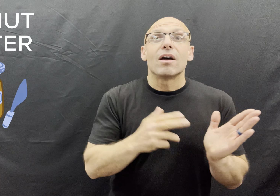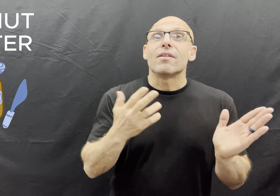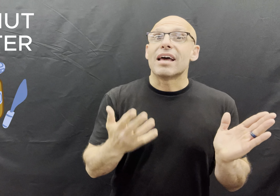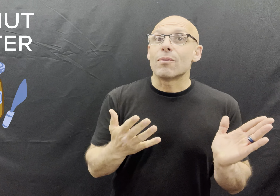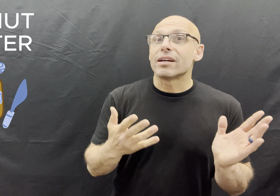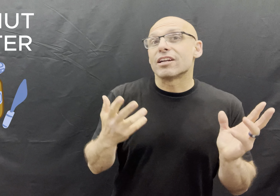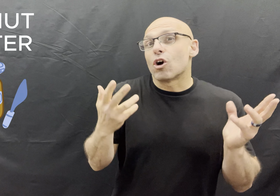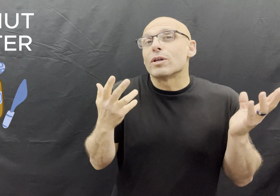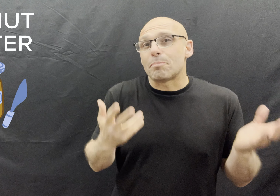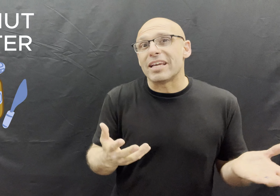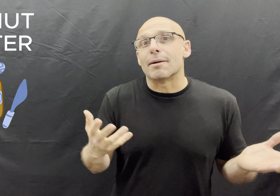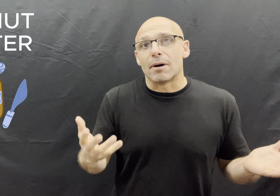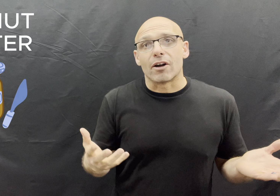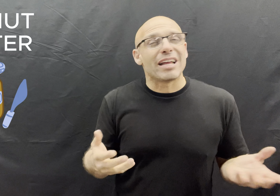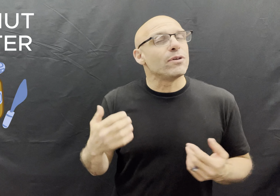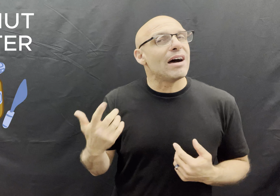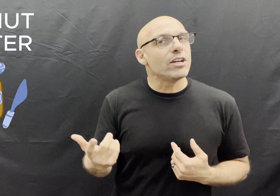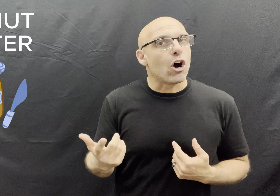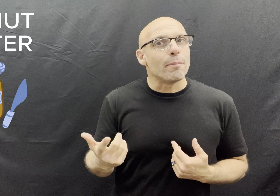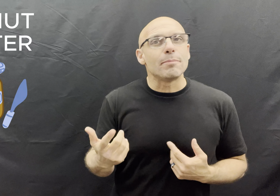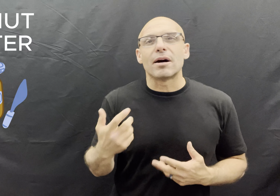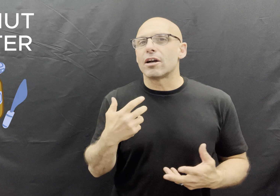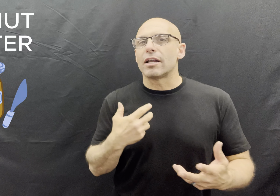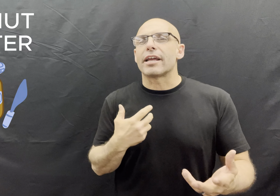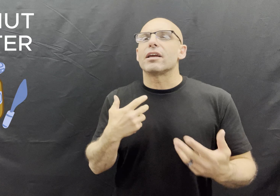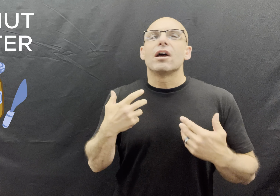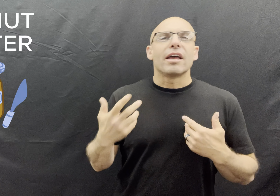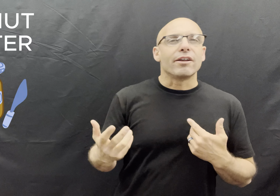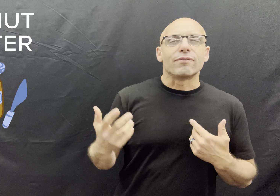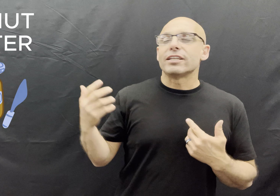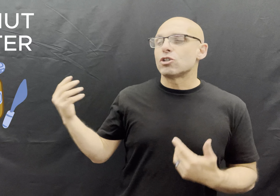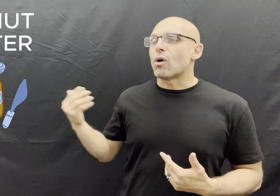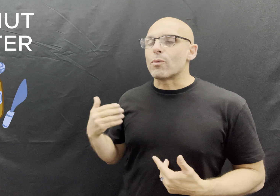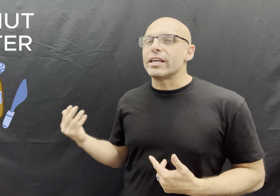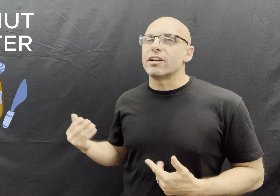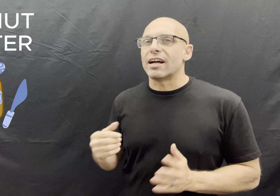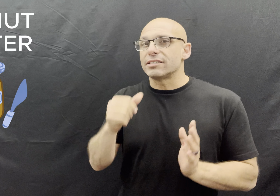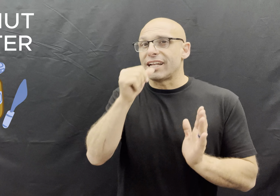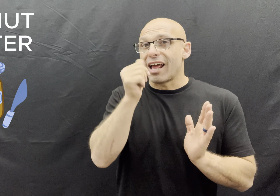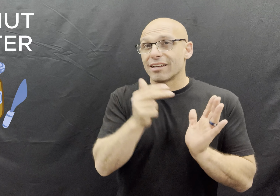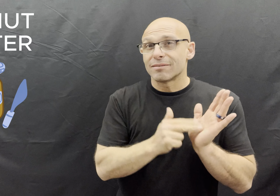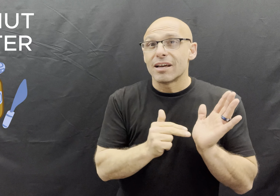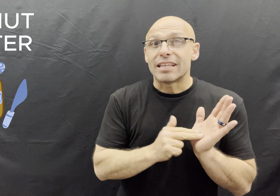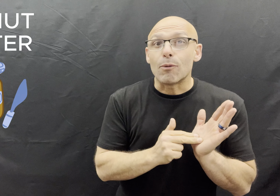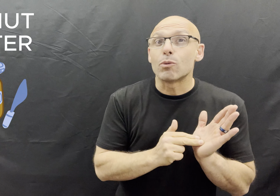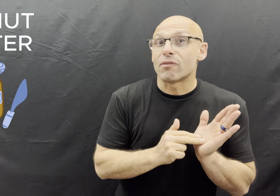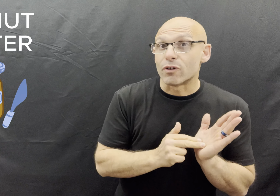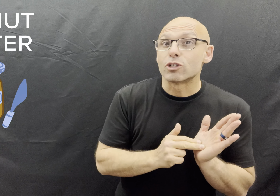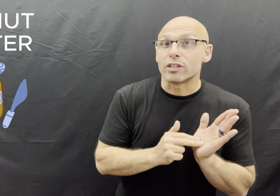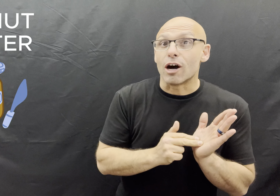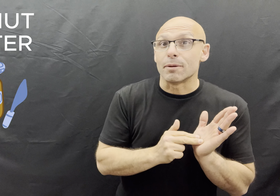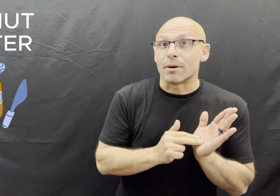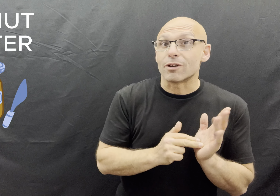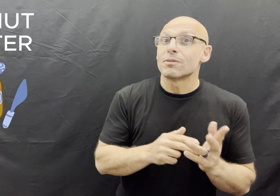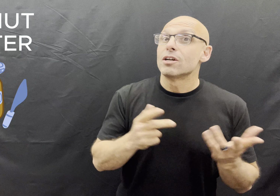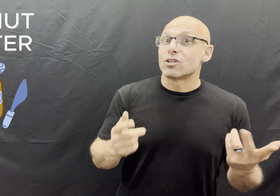now we're gonna go with peanut butter. If you have an almond butter, if this is what we eat in our house, then that would refer to the almond butter. So